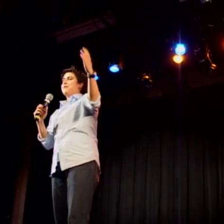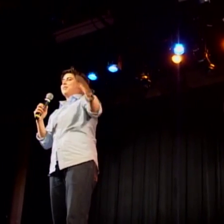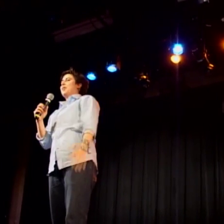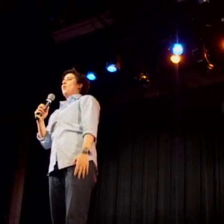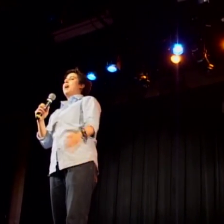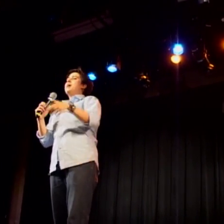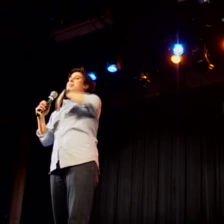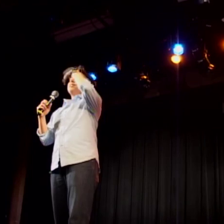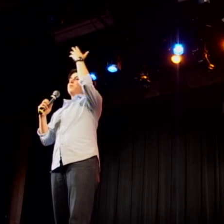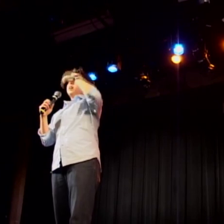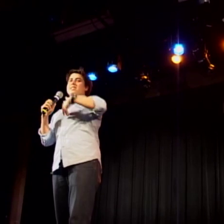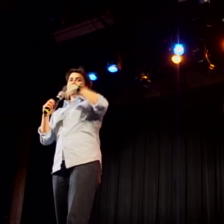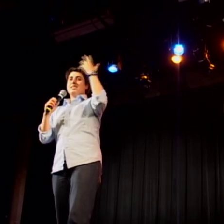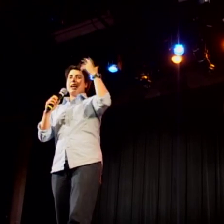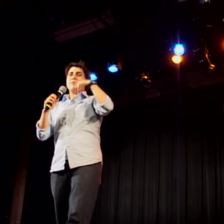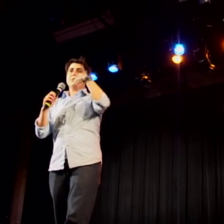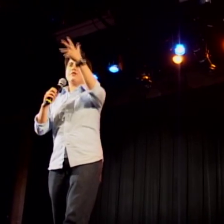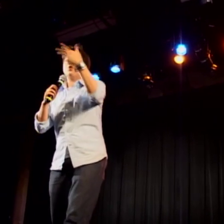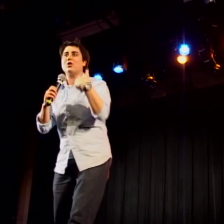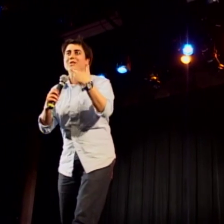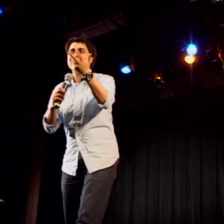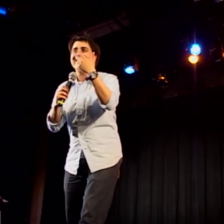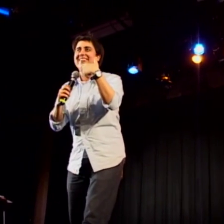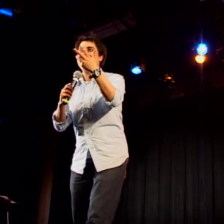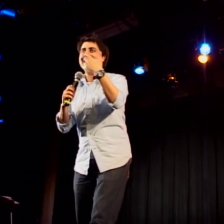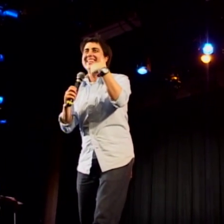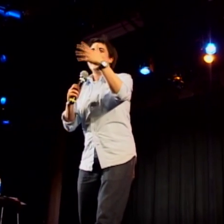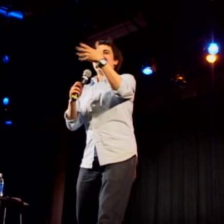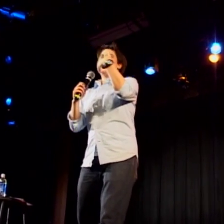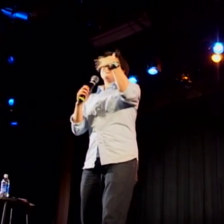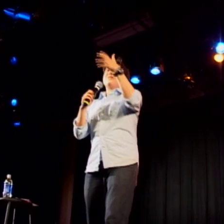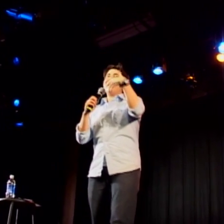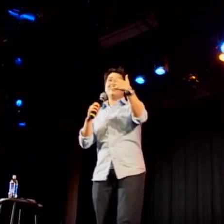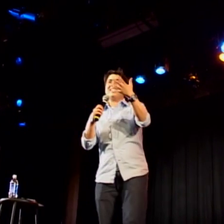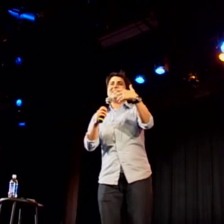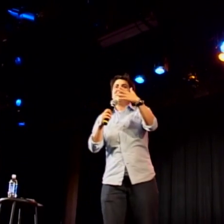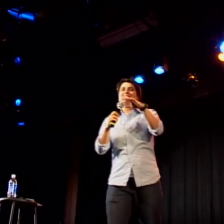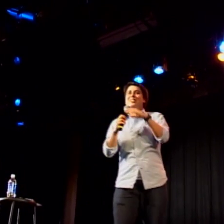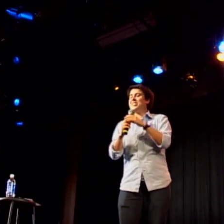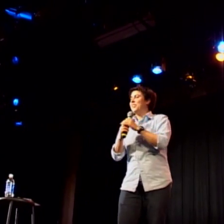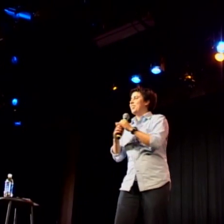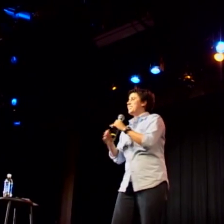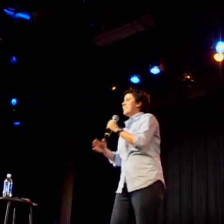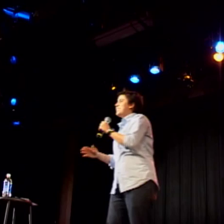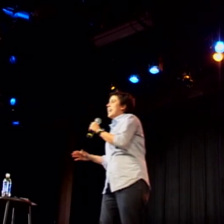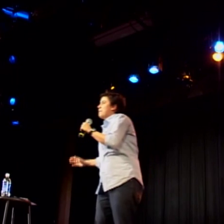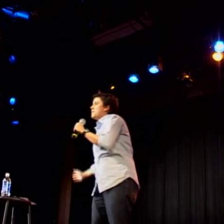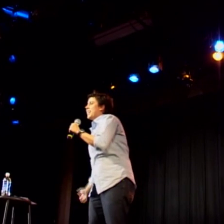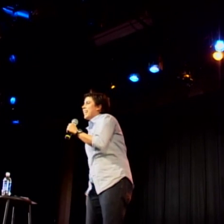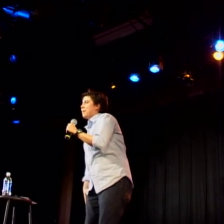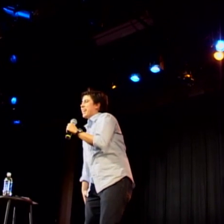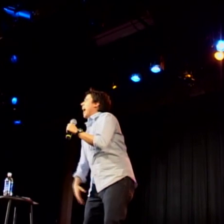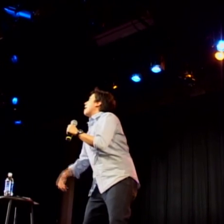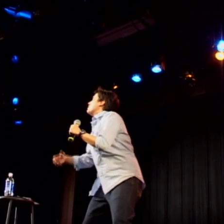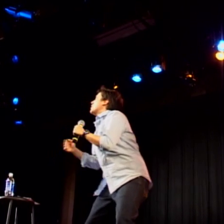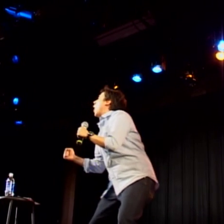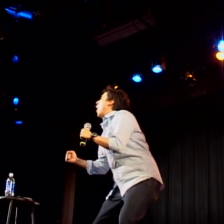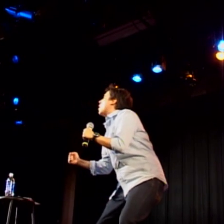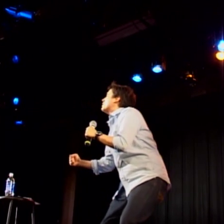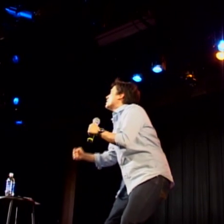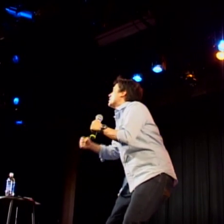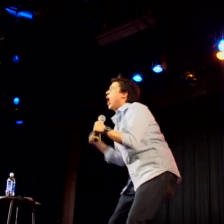is deaf. Why am I even wasting time with the vocals? All right? I can just fake it. So she walks in, taps me again, and I'm